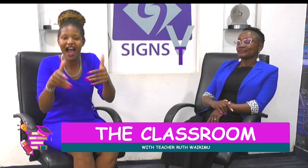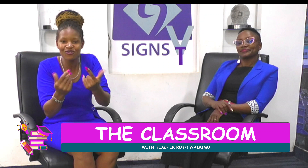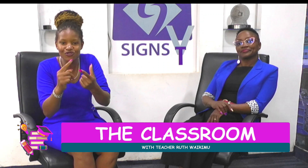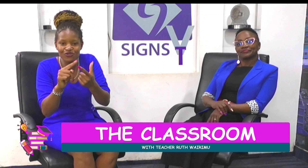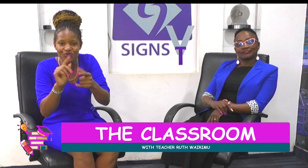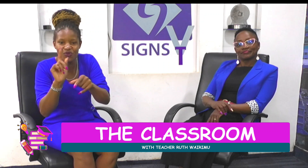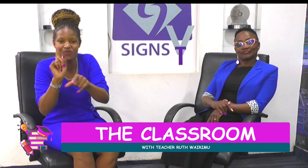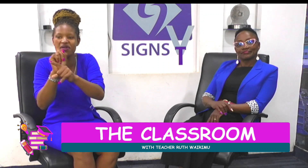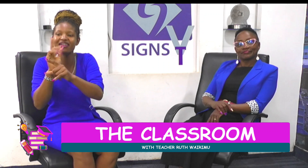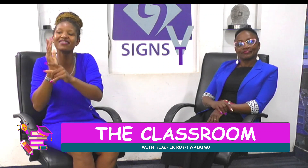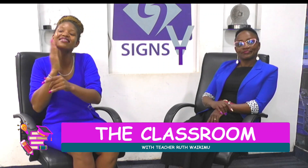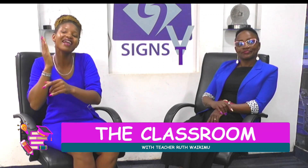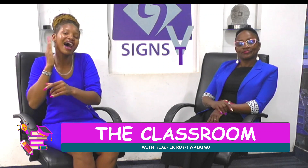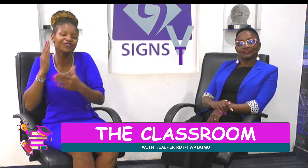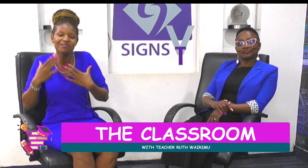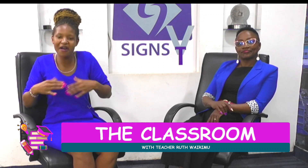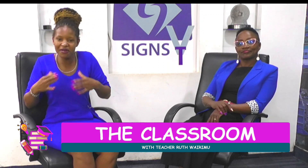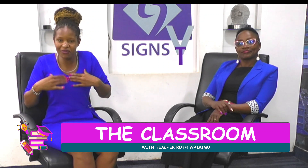Now we're going to talk about